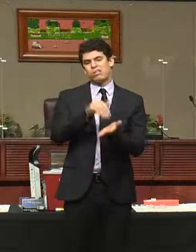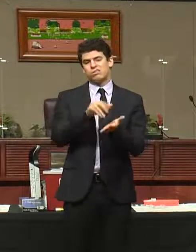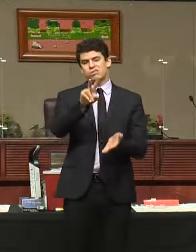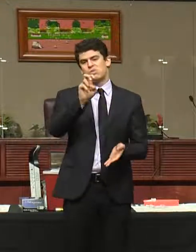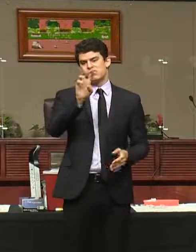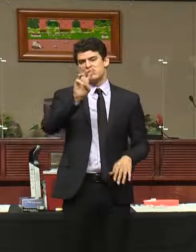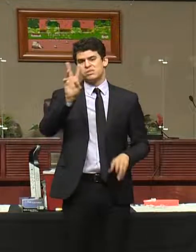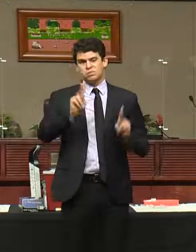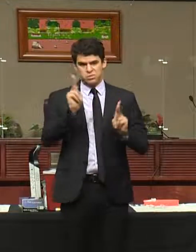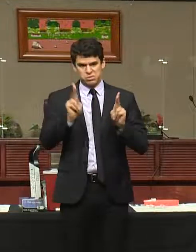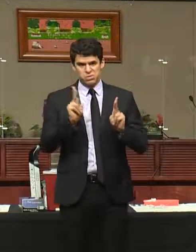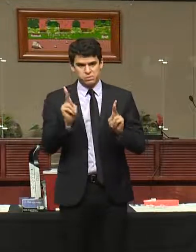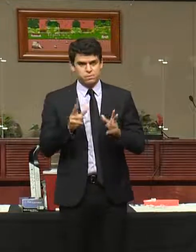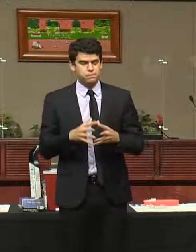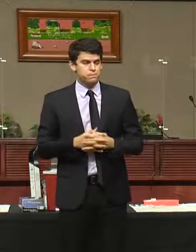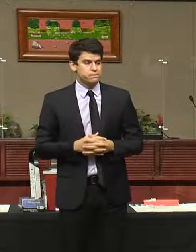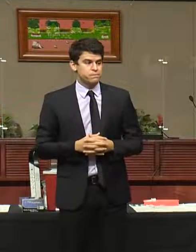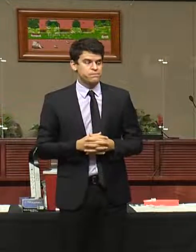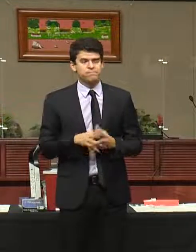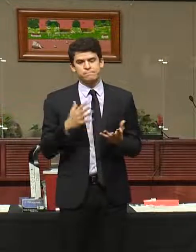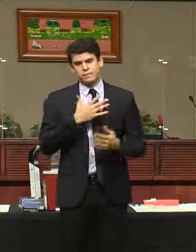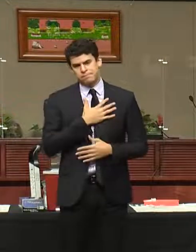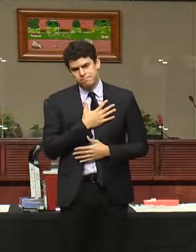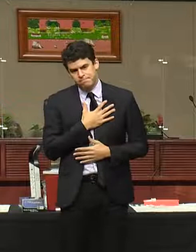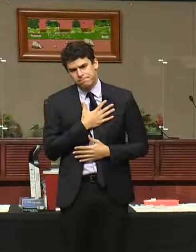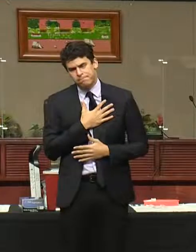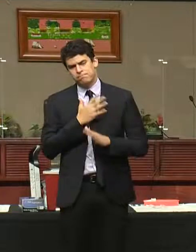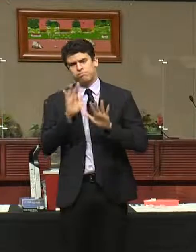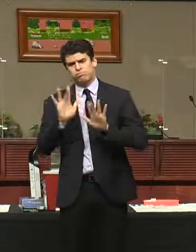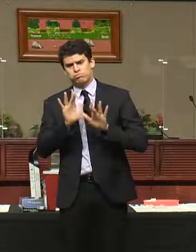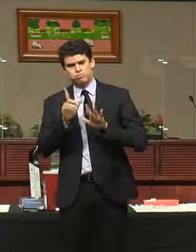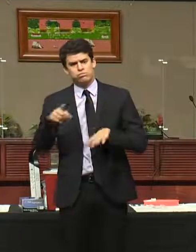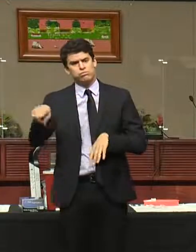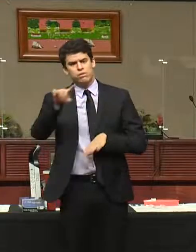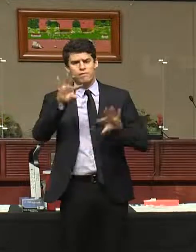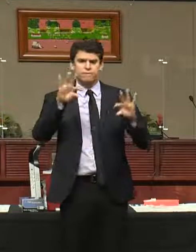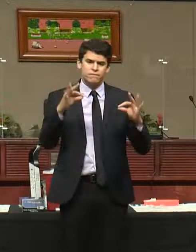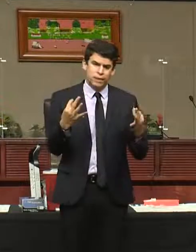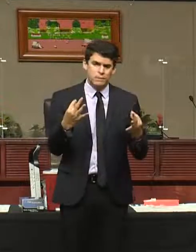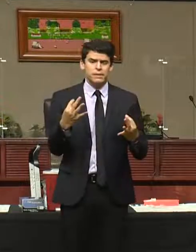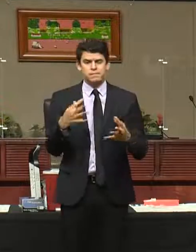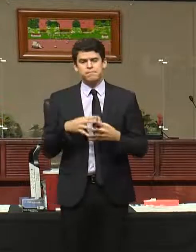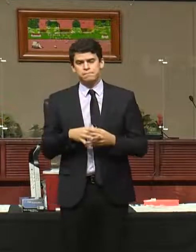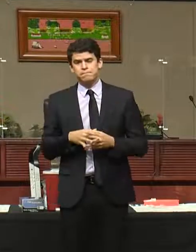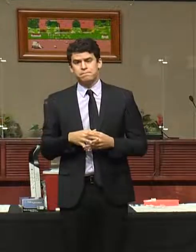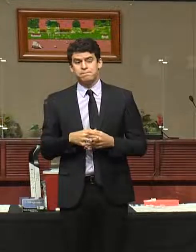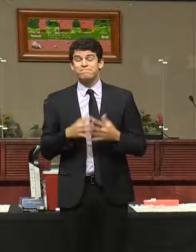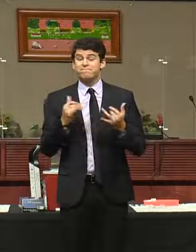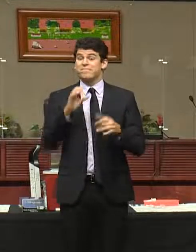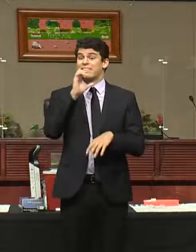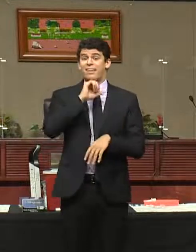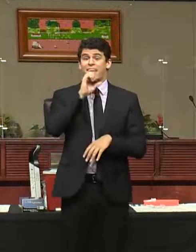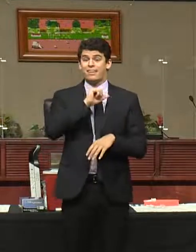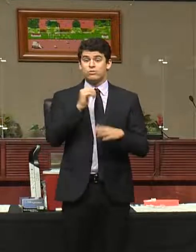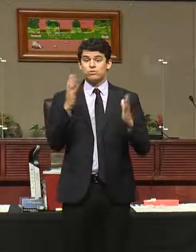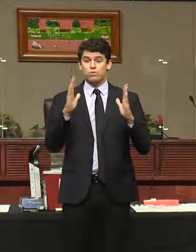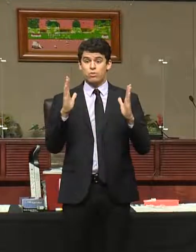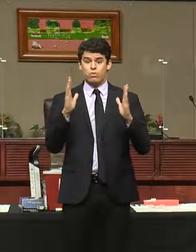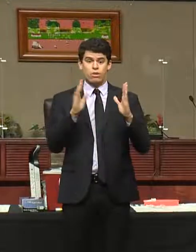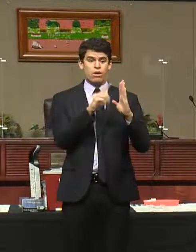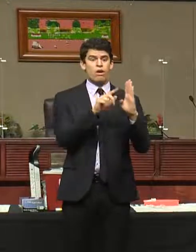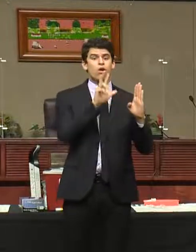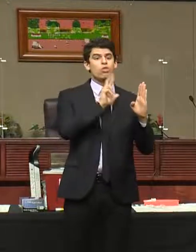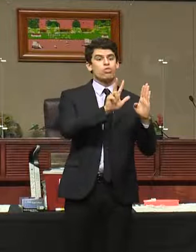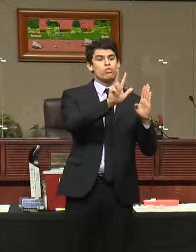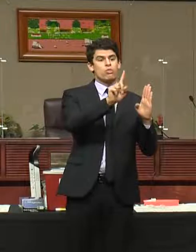1,206. Our condolences with friends and family, of course. The age range from 31 to